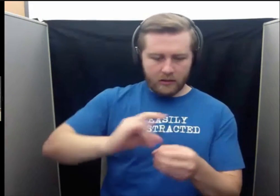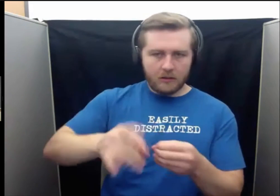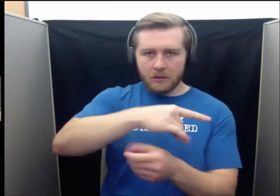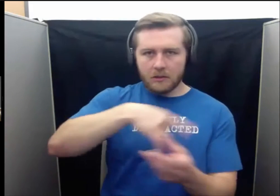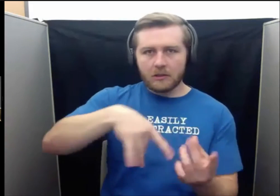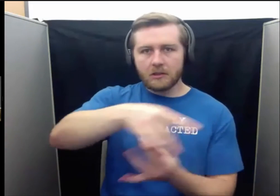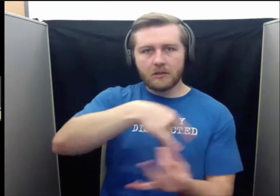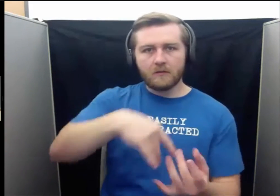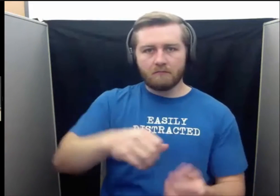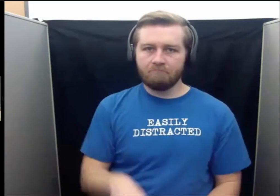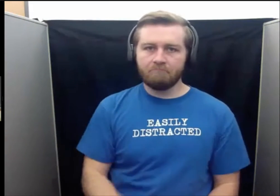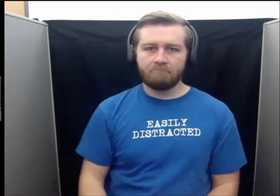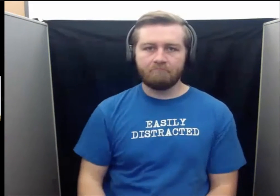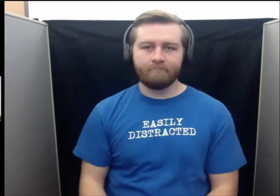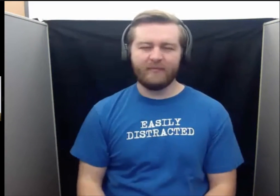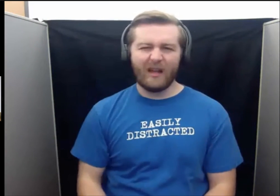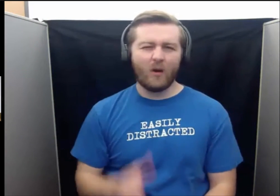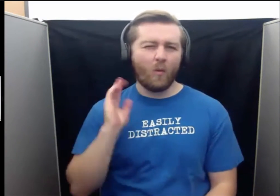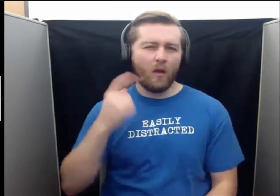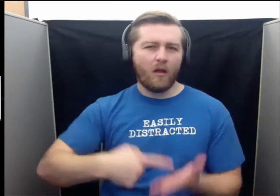talk more about this a little bit.